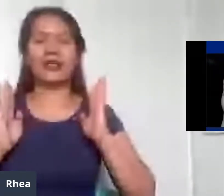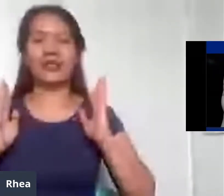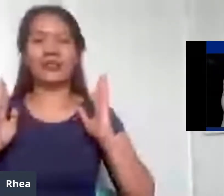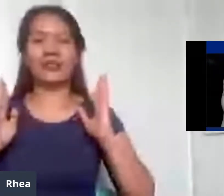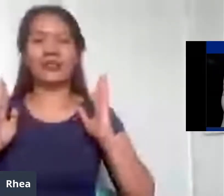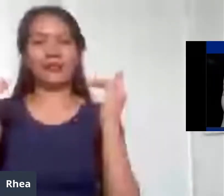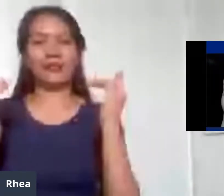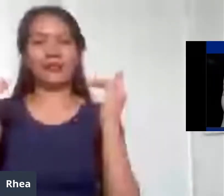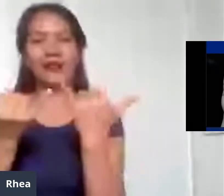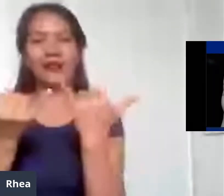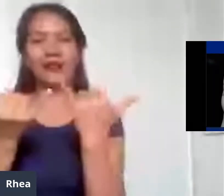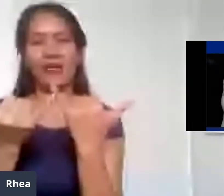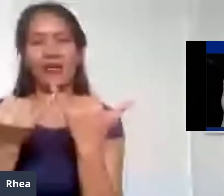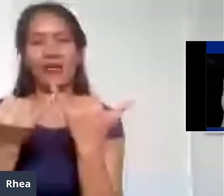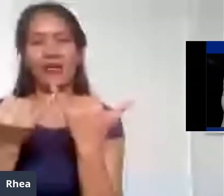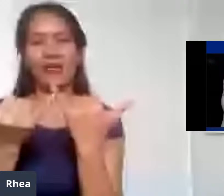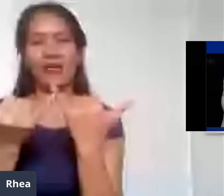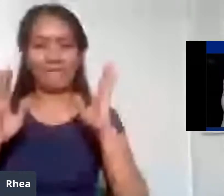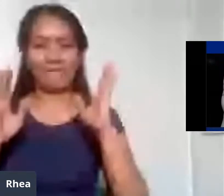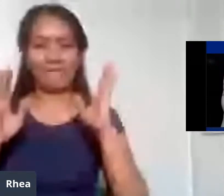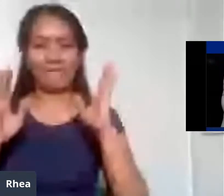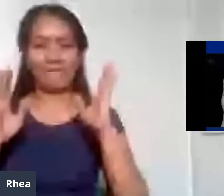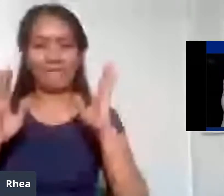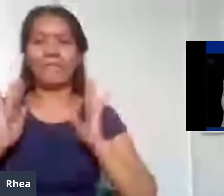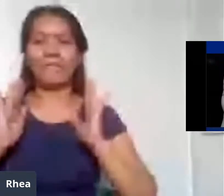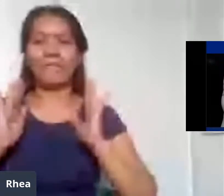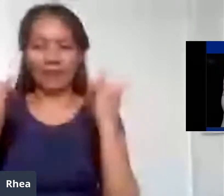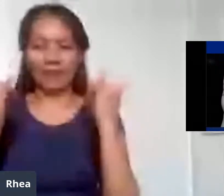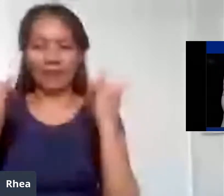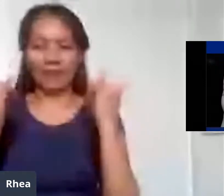part and barangay.